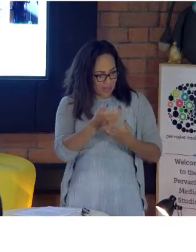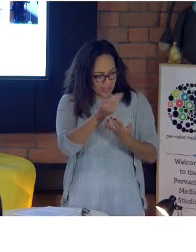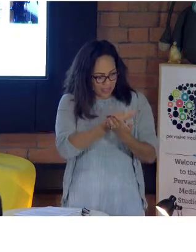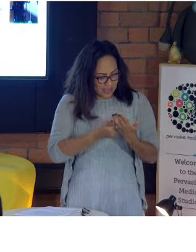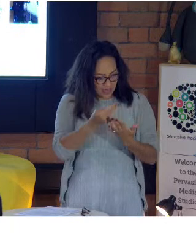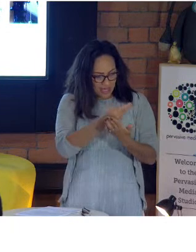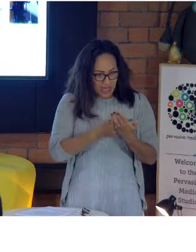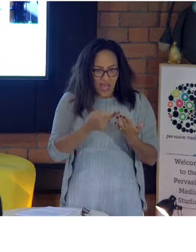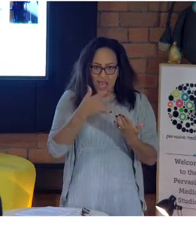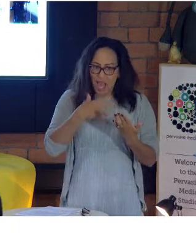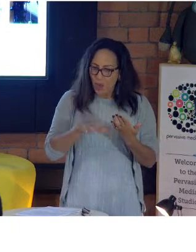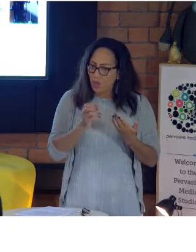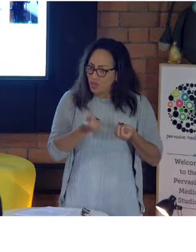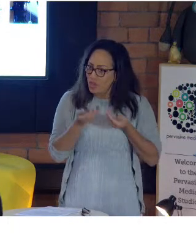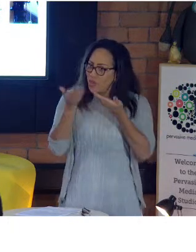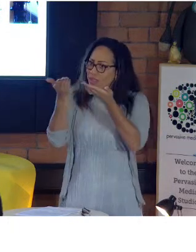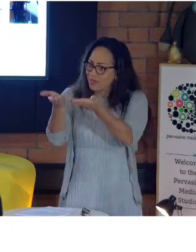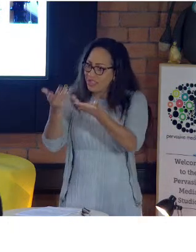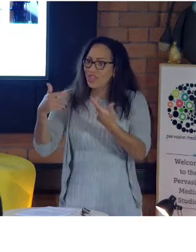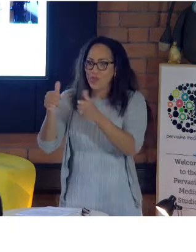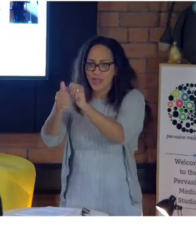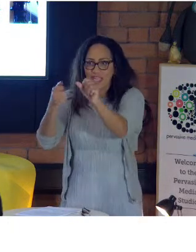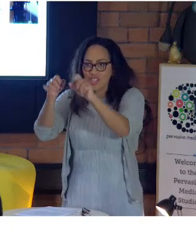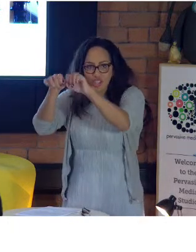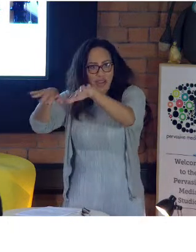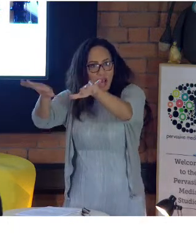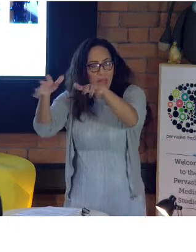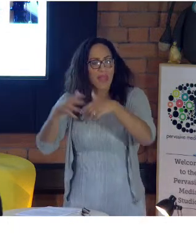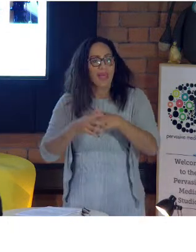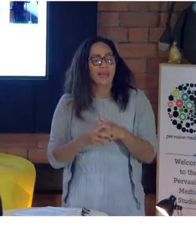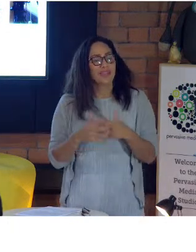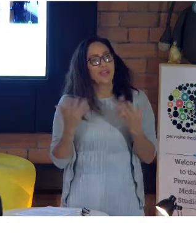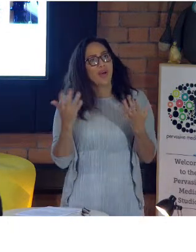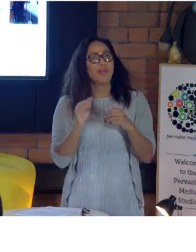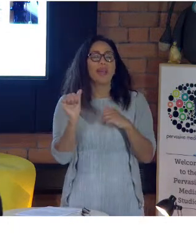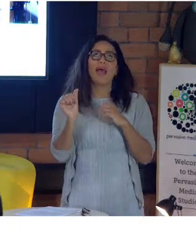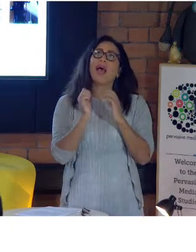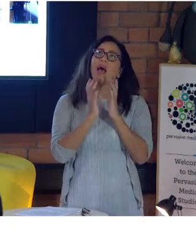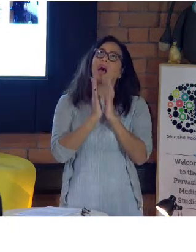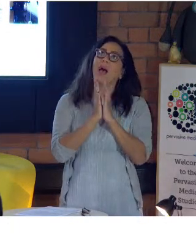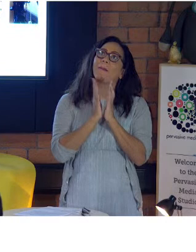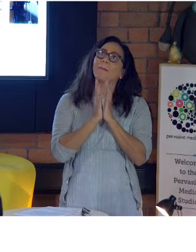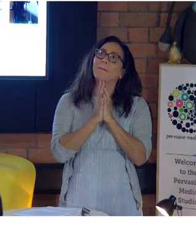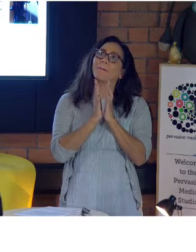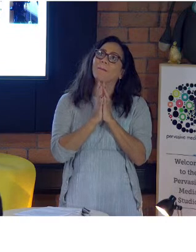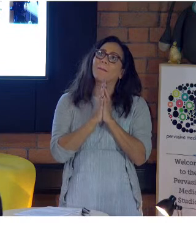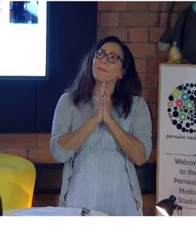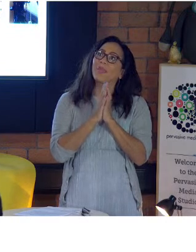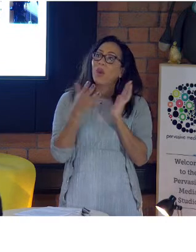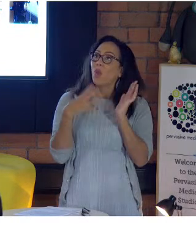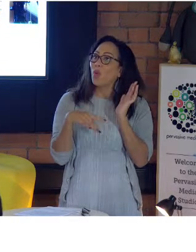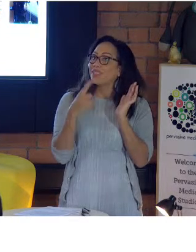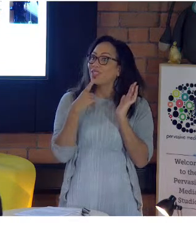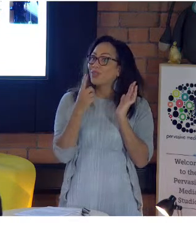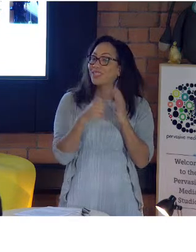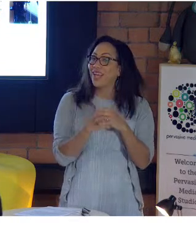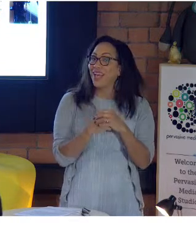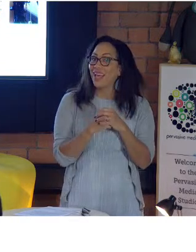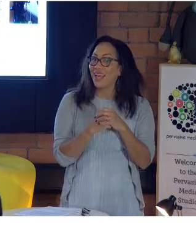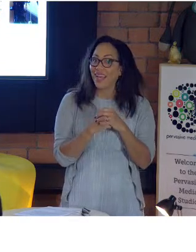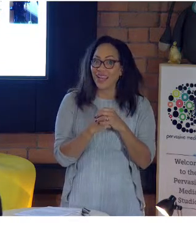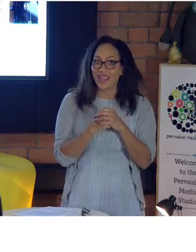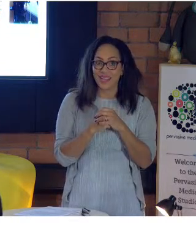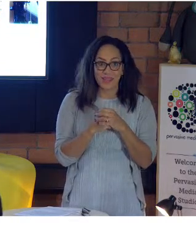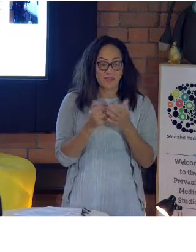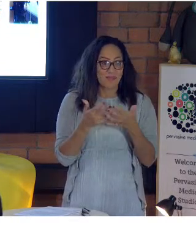event industry. So yeah, I just wanted to say massive thank